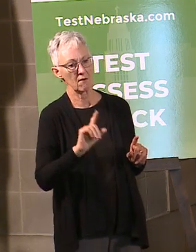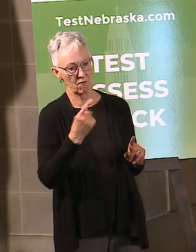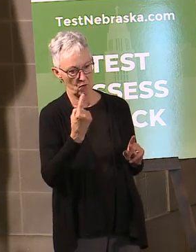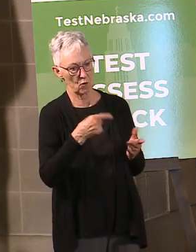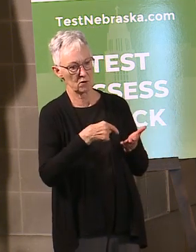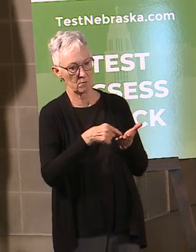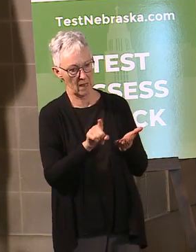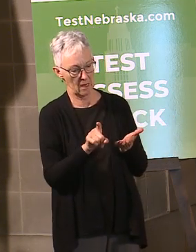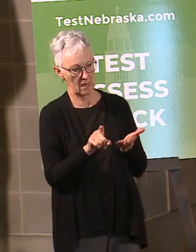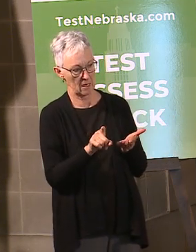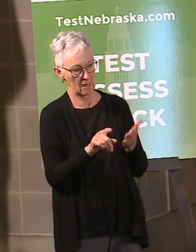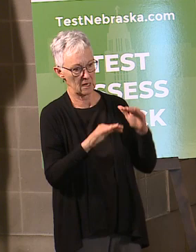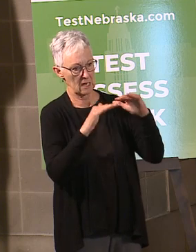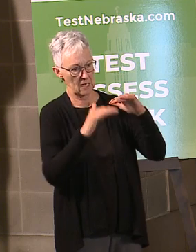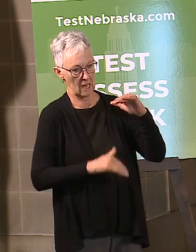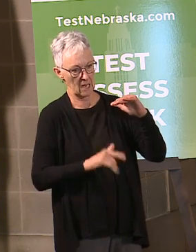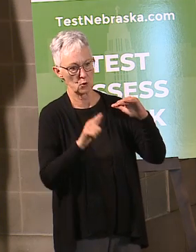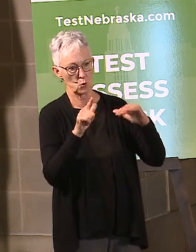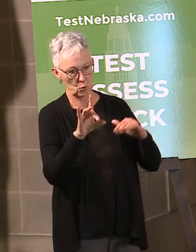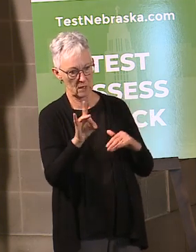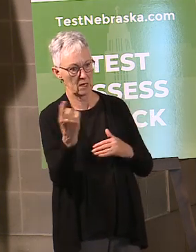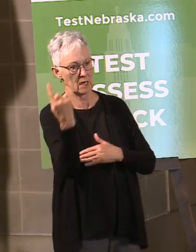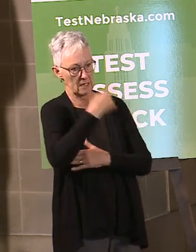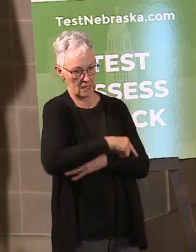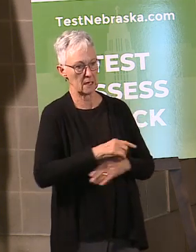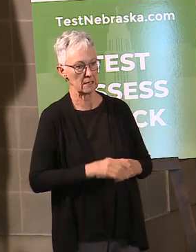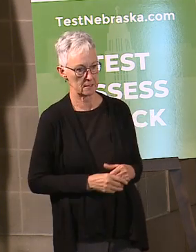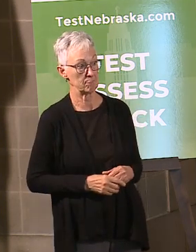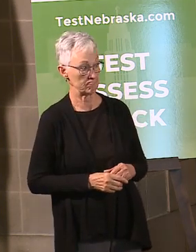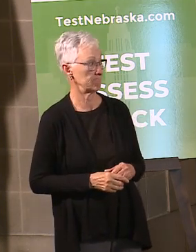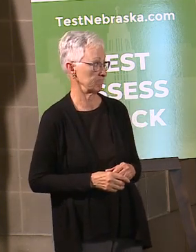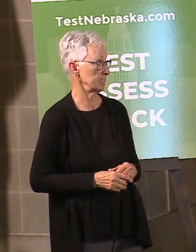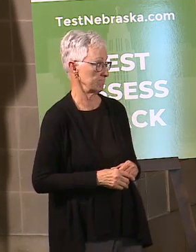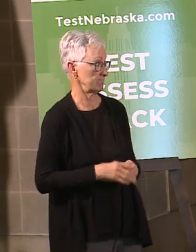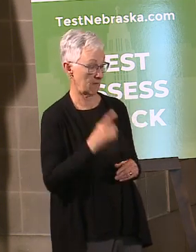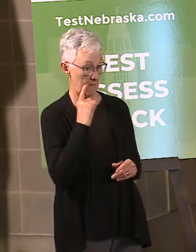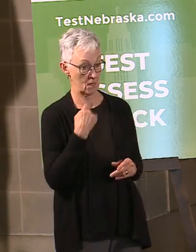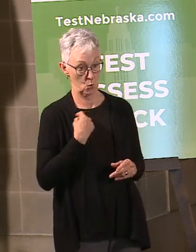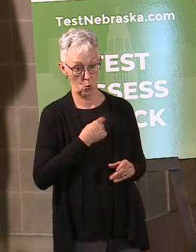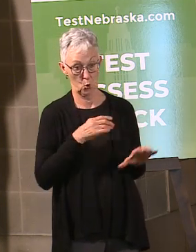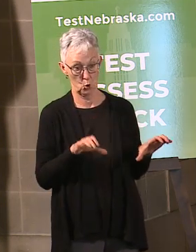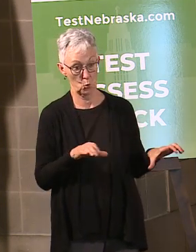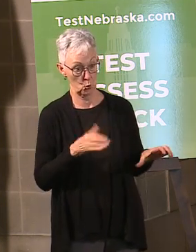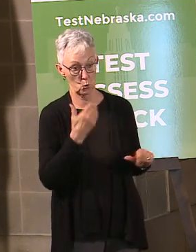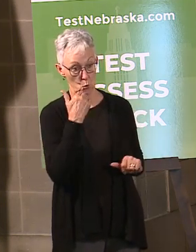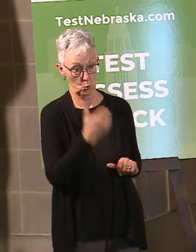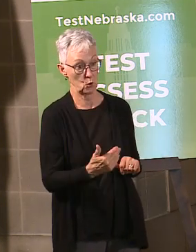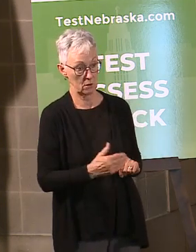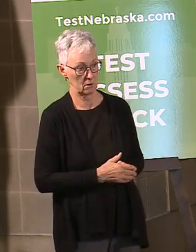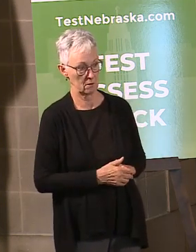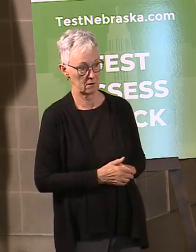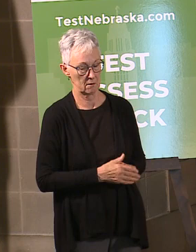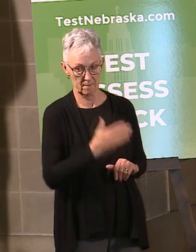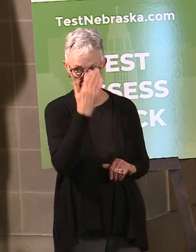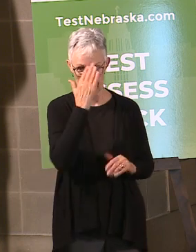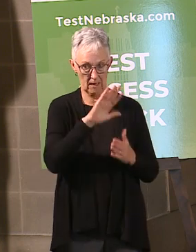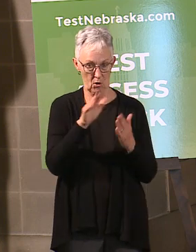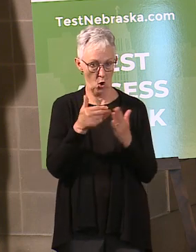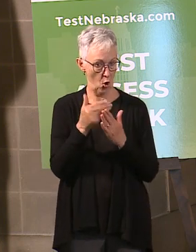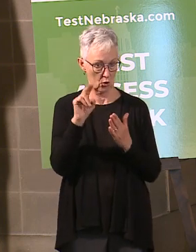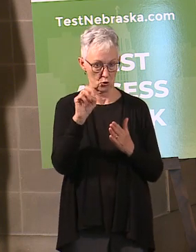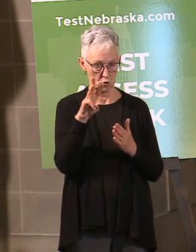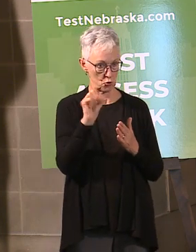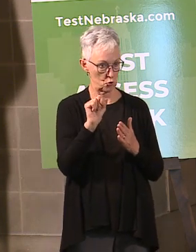within 28 days of the payment. So I think we're hitting the mark. The big thing, and I know all the news outlets here, is